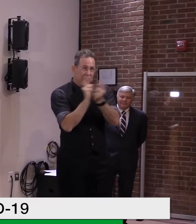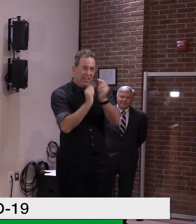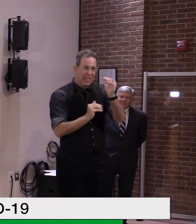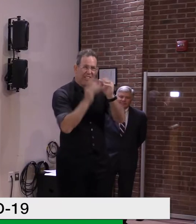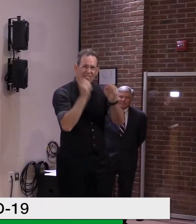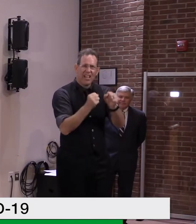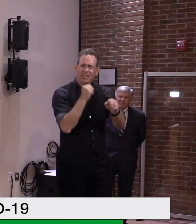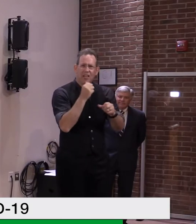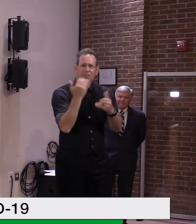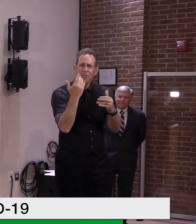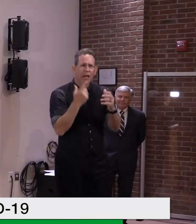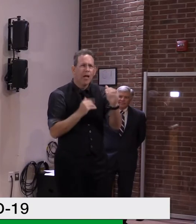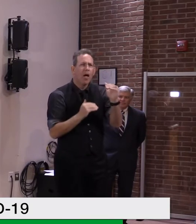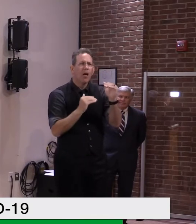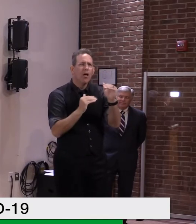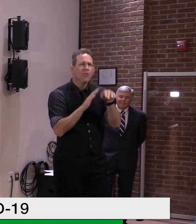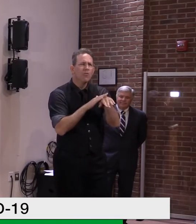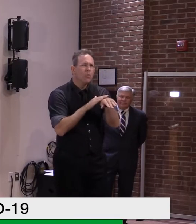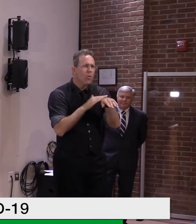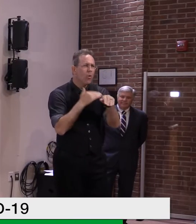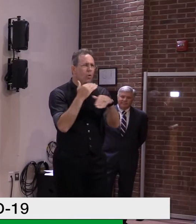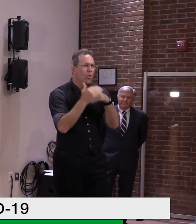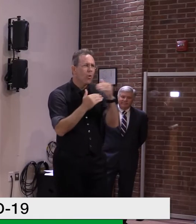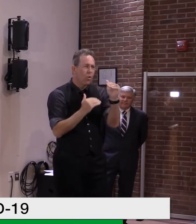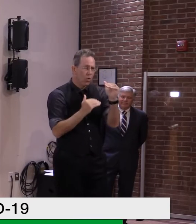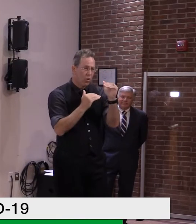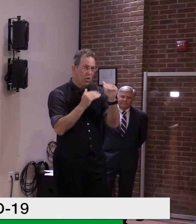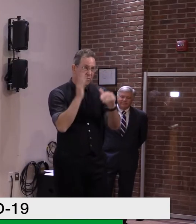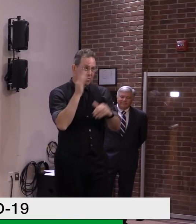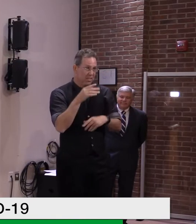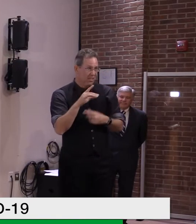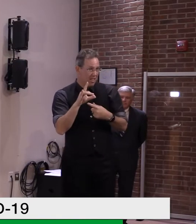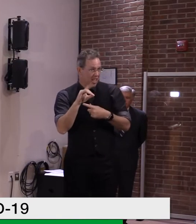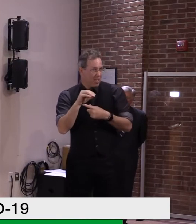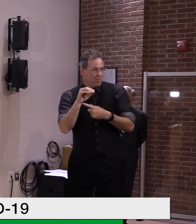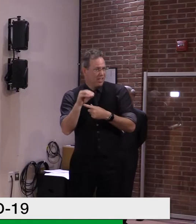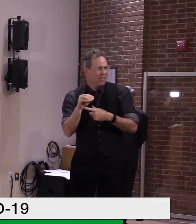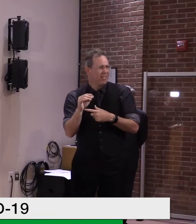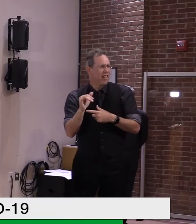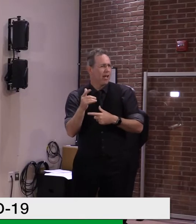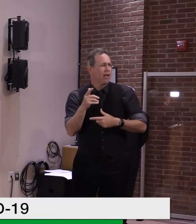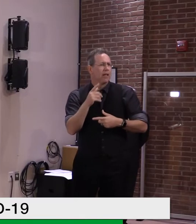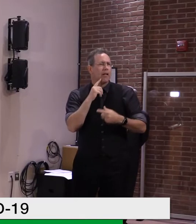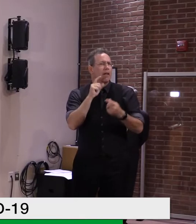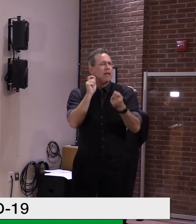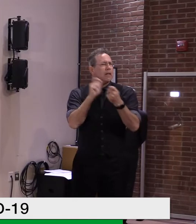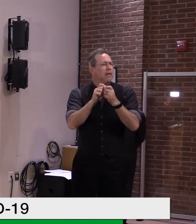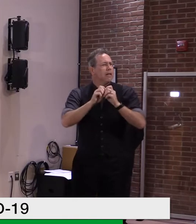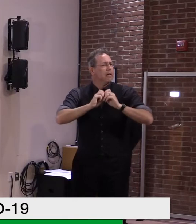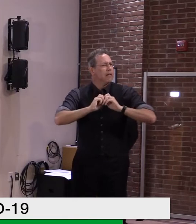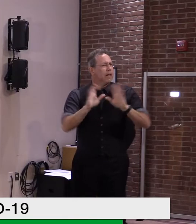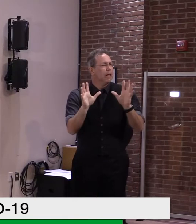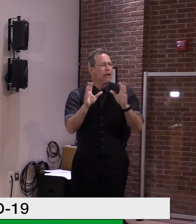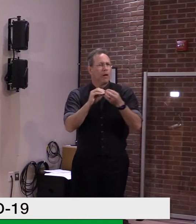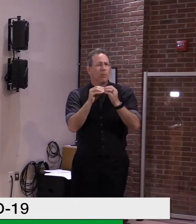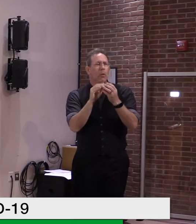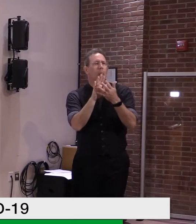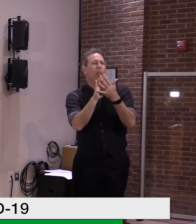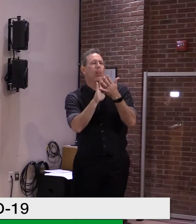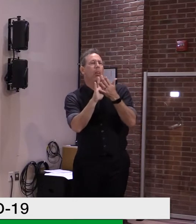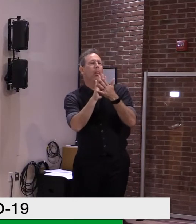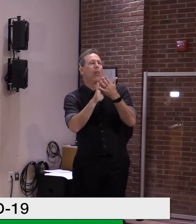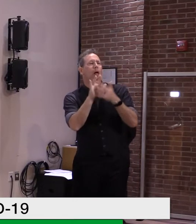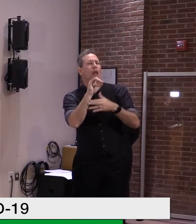Some believe that your 80% threshold is somewhat arbitrary. And noting that, you know, a couple tenths